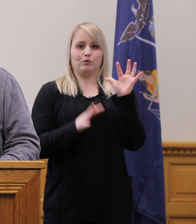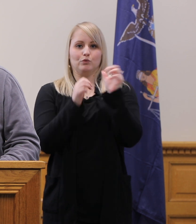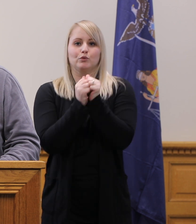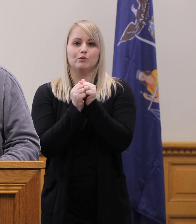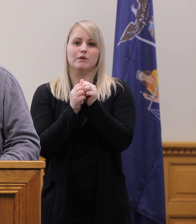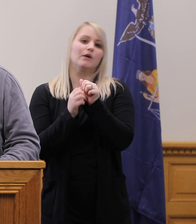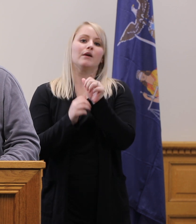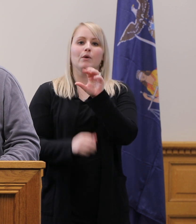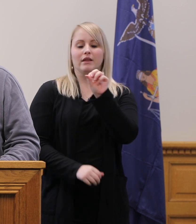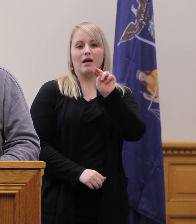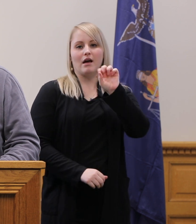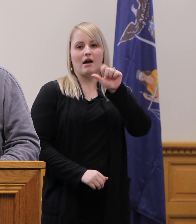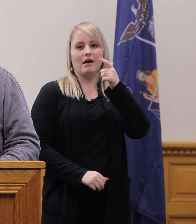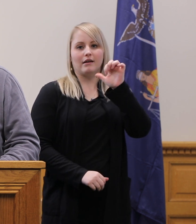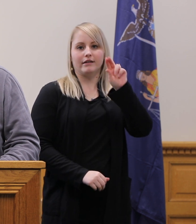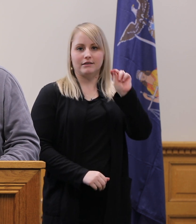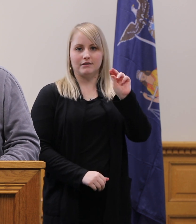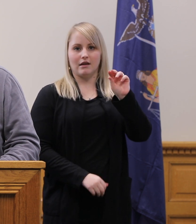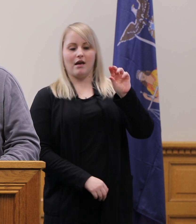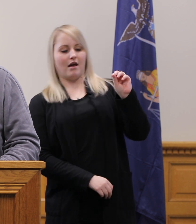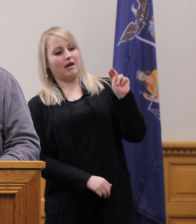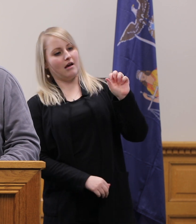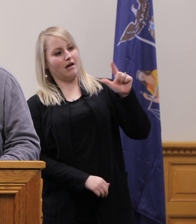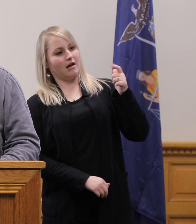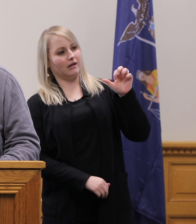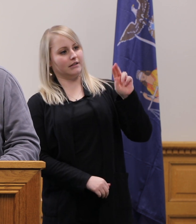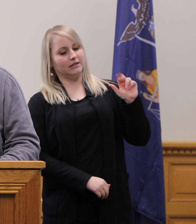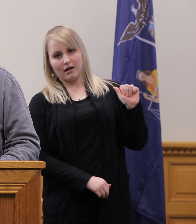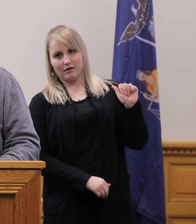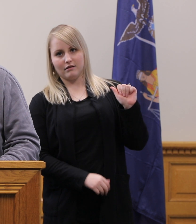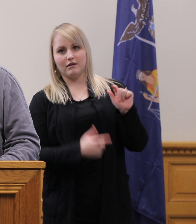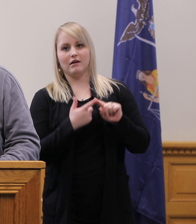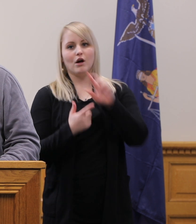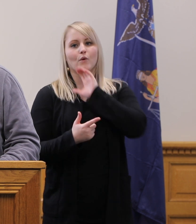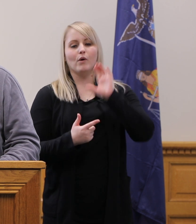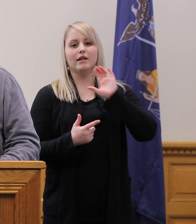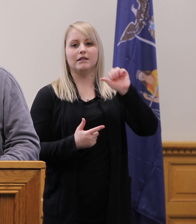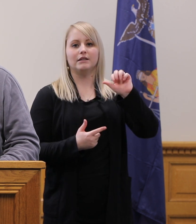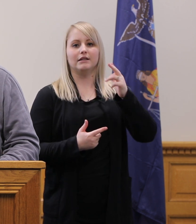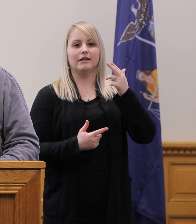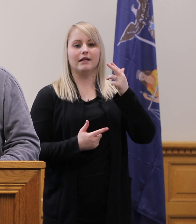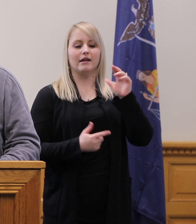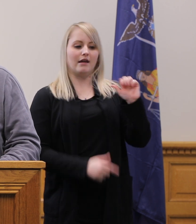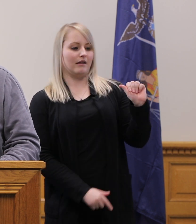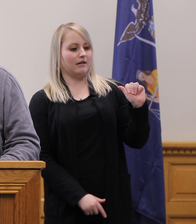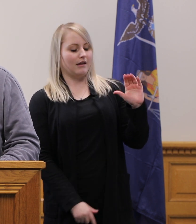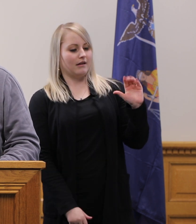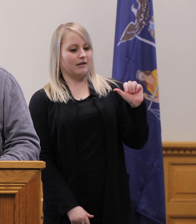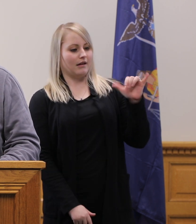counties. Here are some points to keep in mind about how the new restrictions could occur. In the Central New York